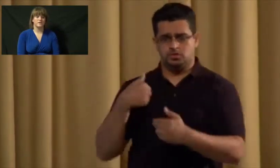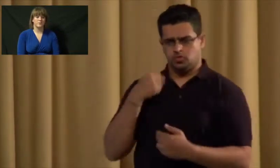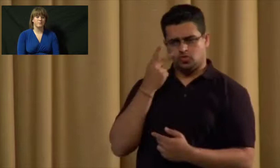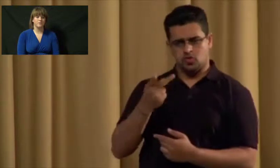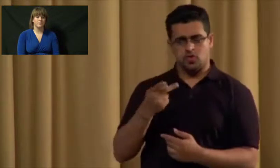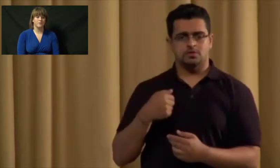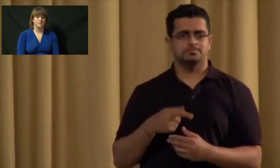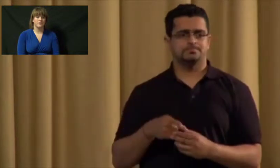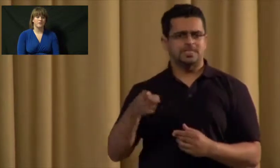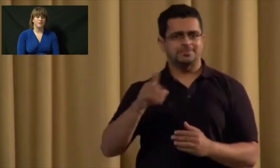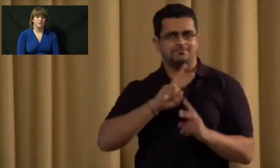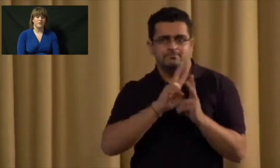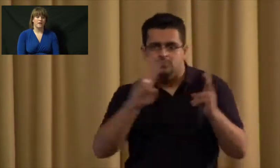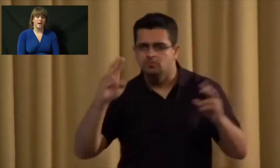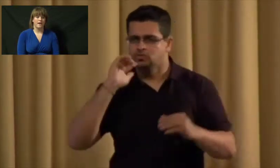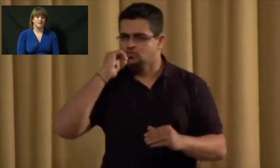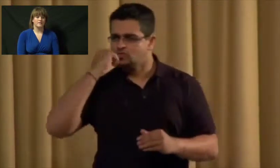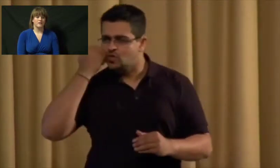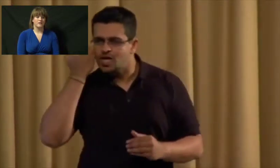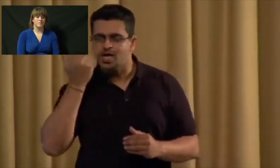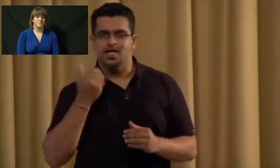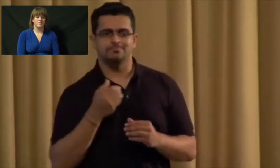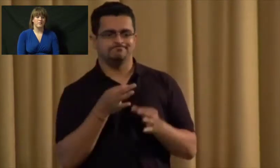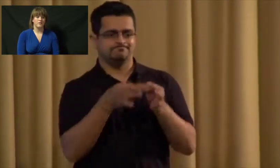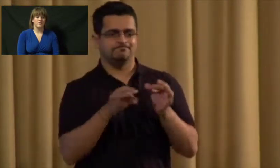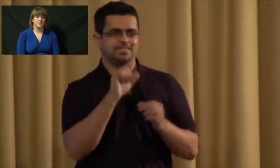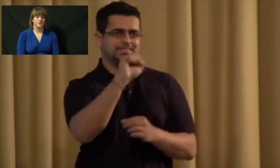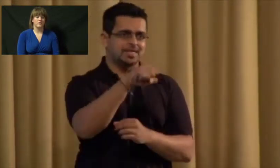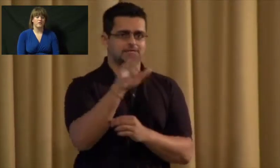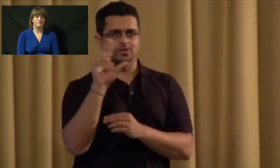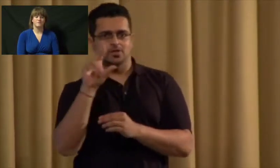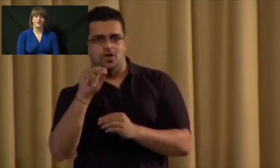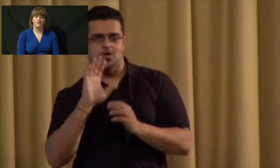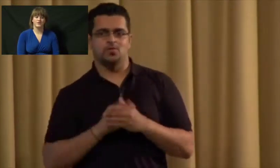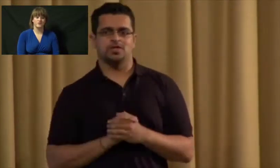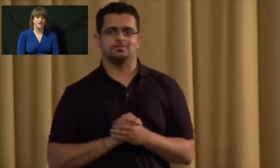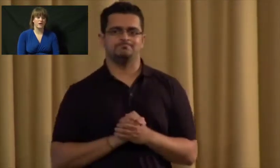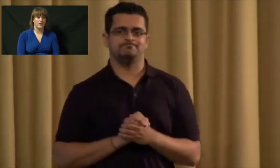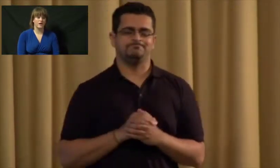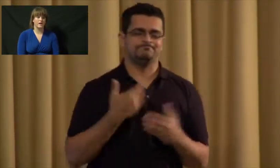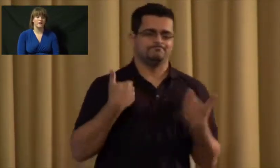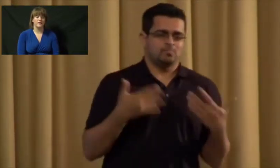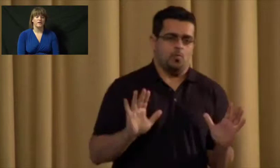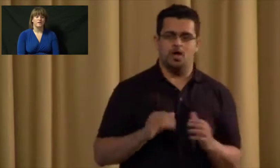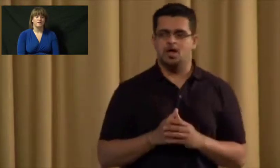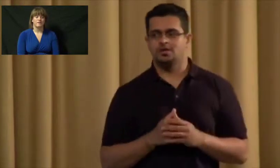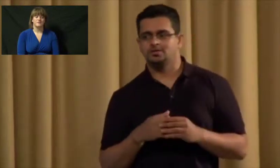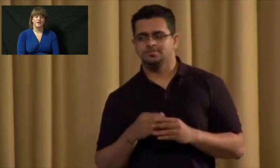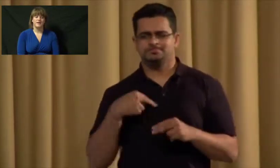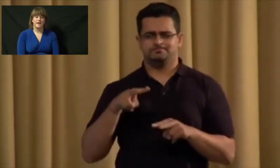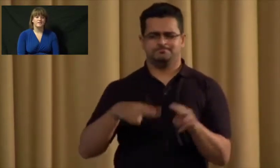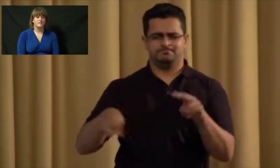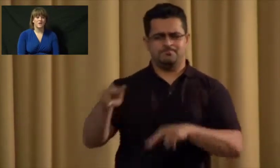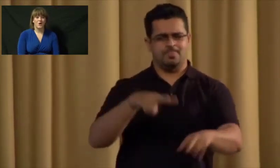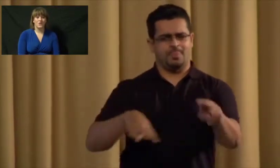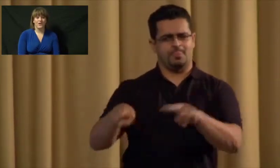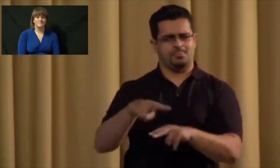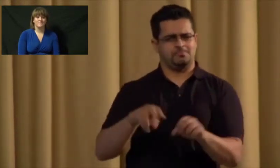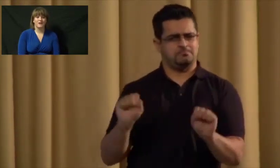group, and I saw him. He was very shy. He would say yes and no, and that was about